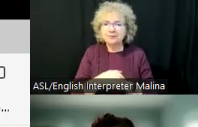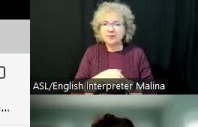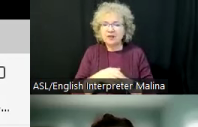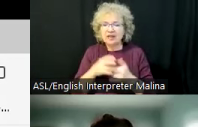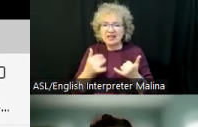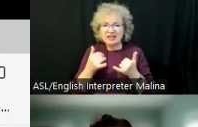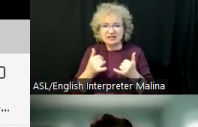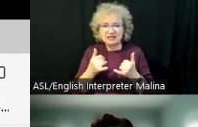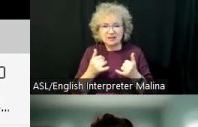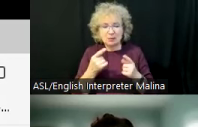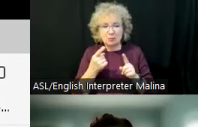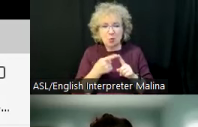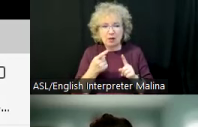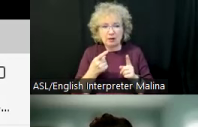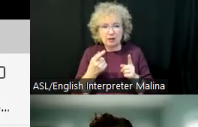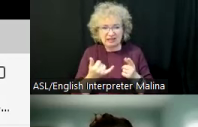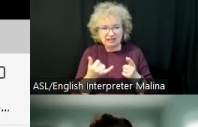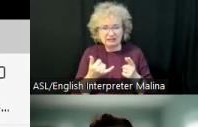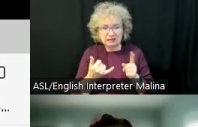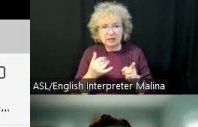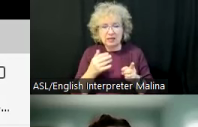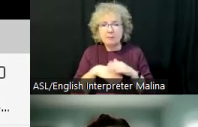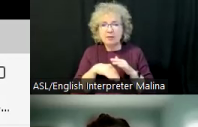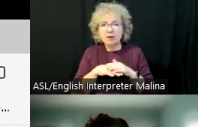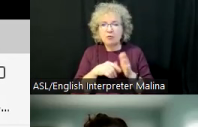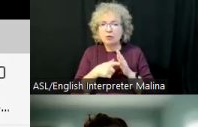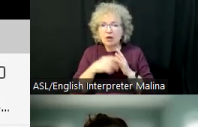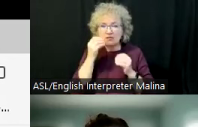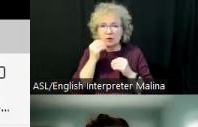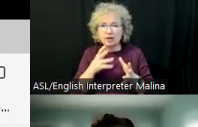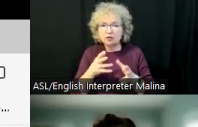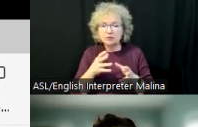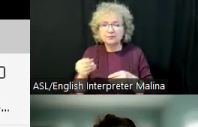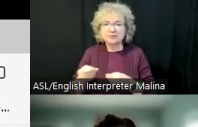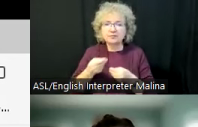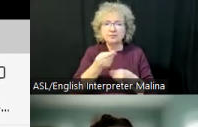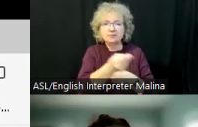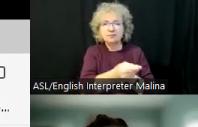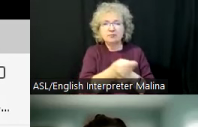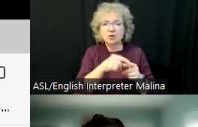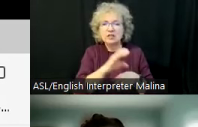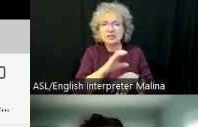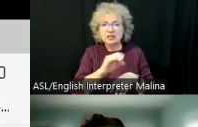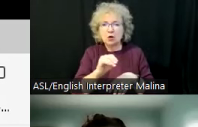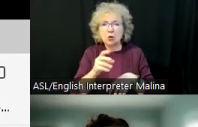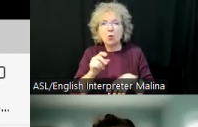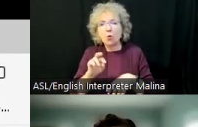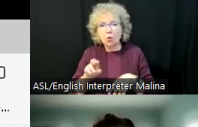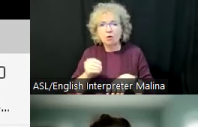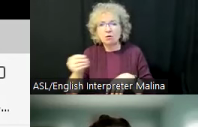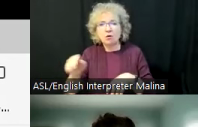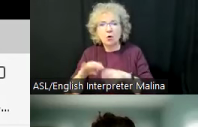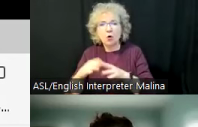they just need to fill out that minimum required information goes to the CCO or the open card program, and then those entities